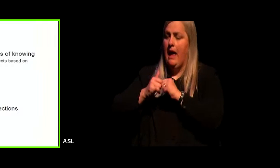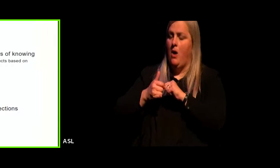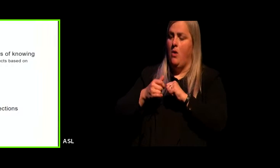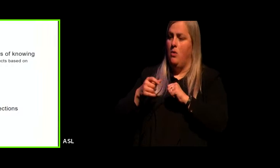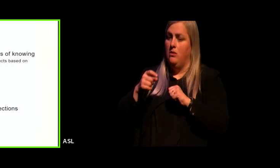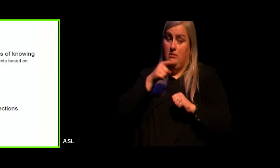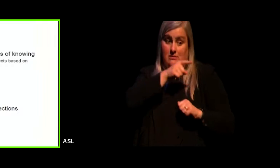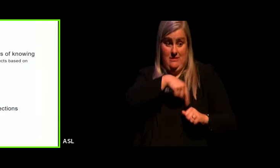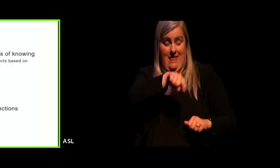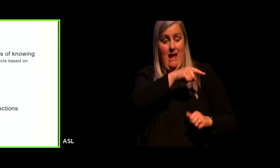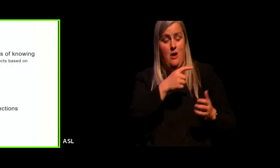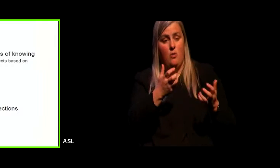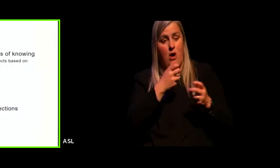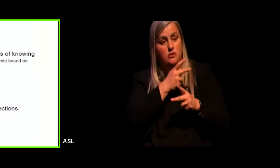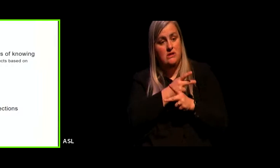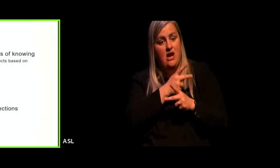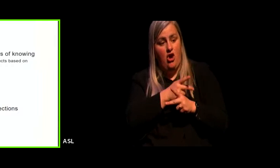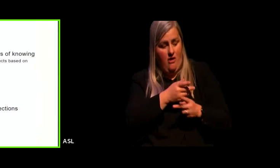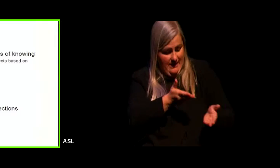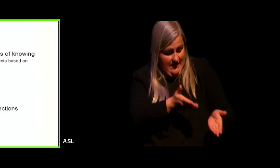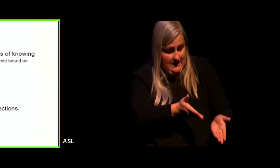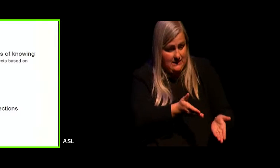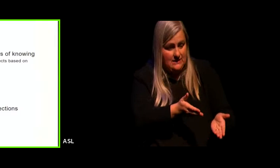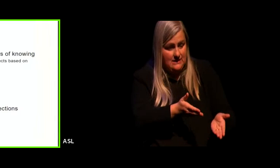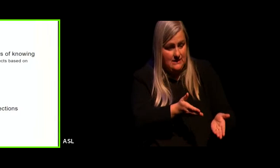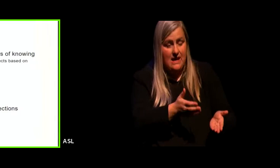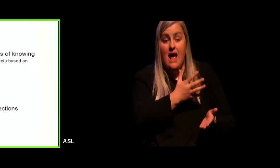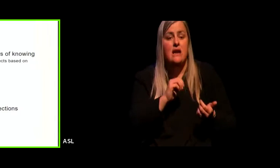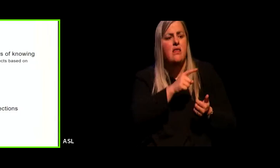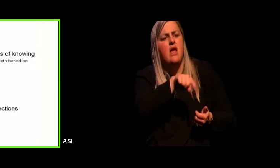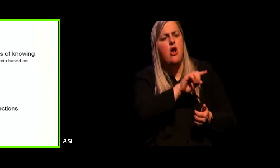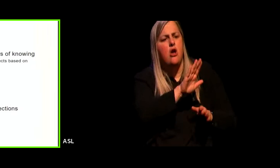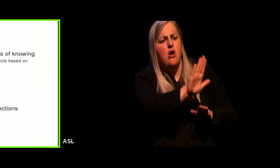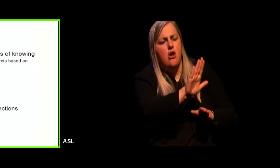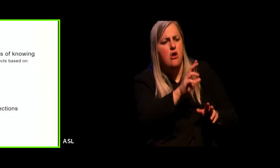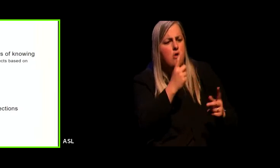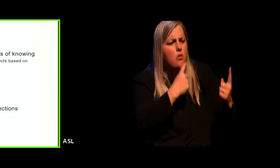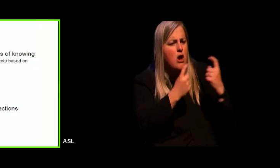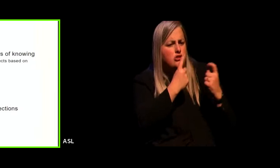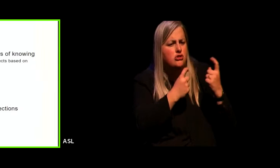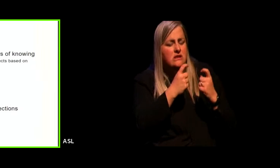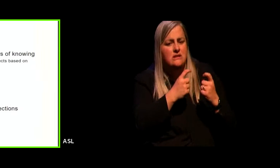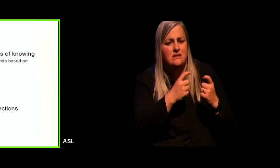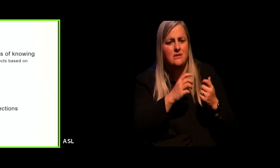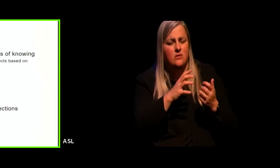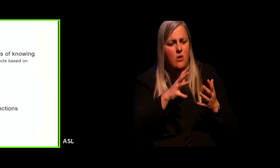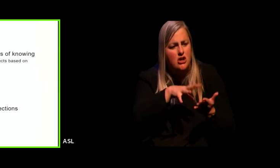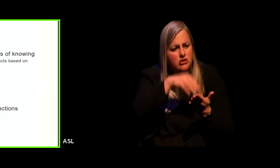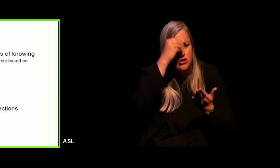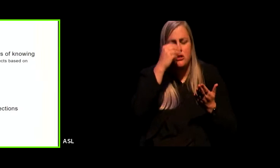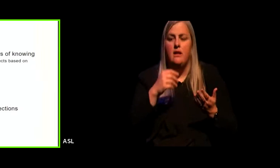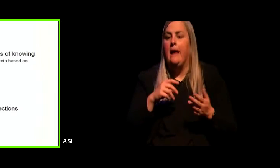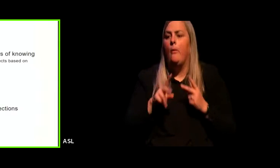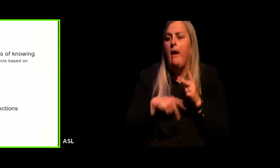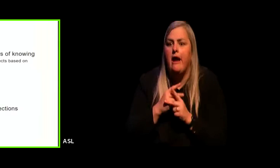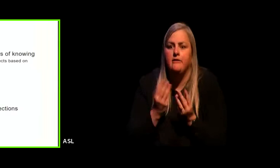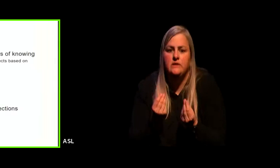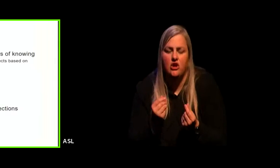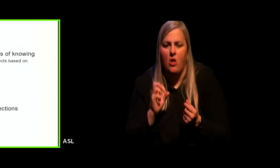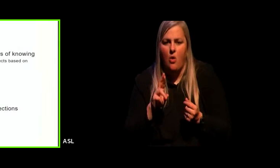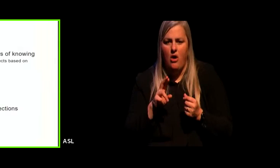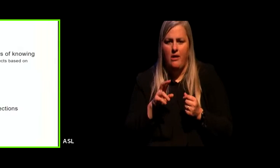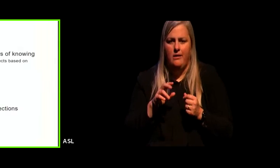for this relative, but also to learn about it. What are the questions that they would ask, which is not what material type is it, or, which projectile